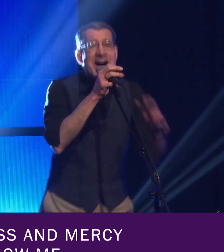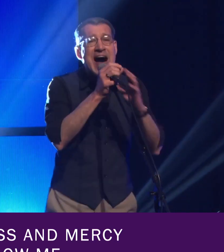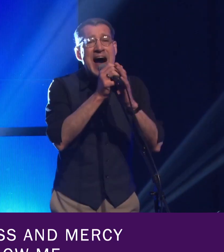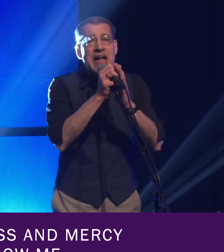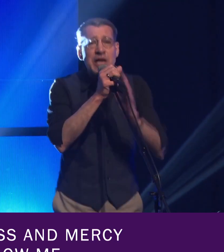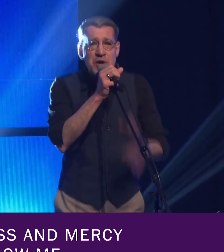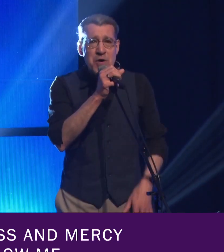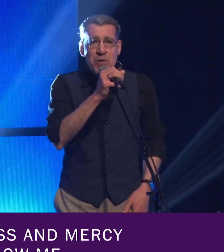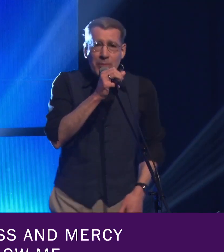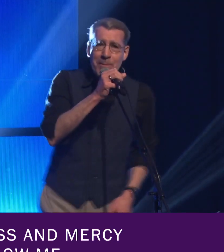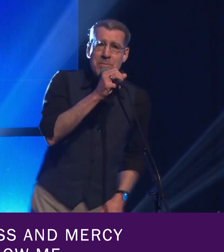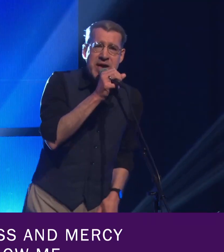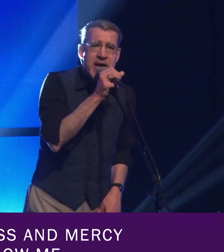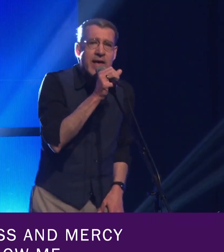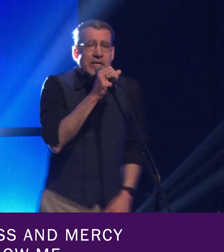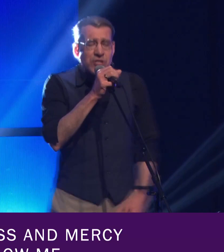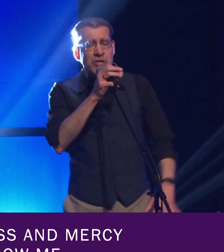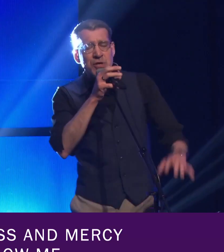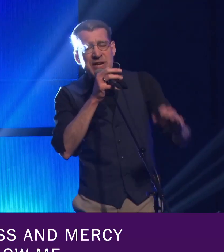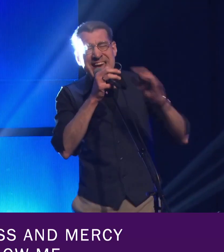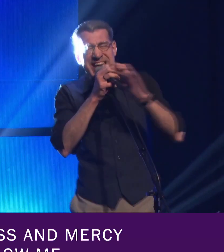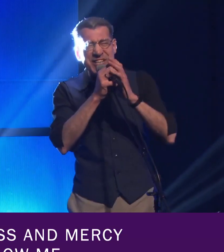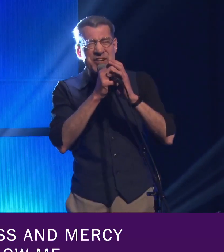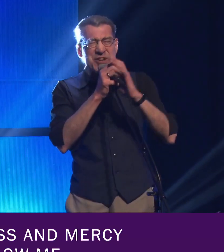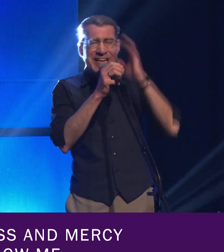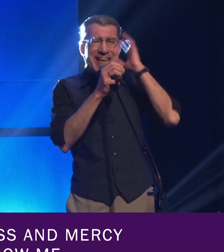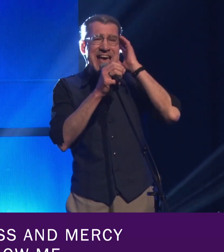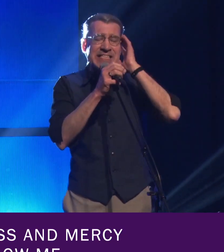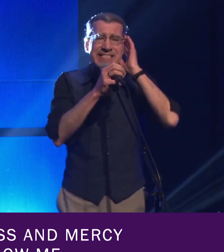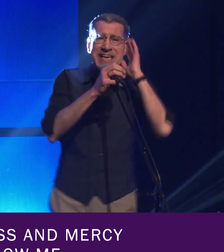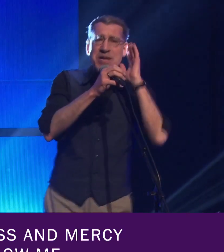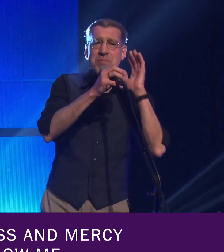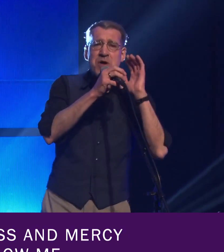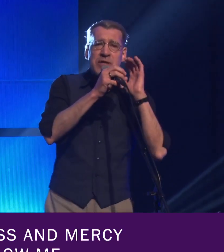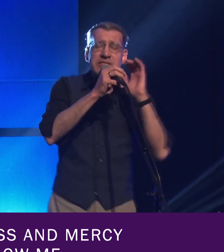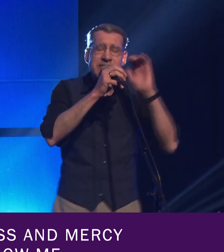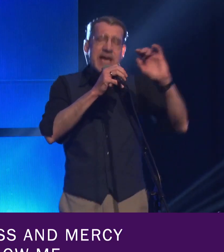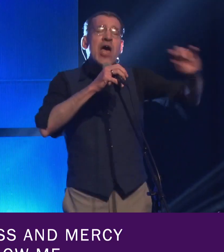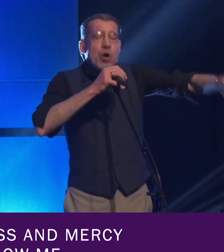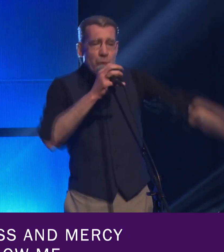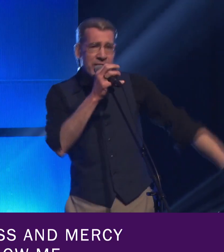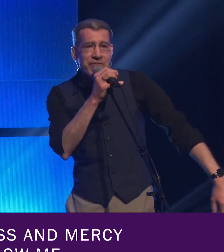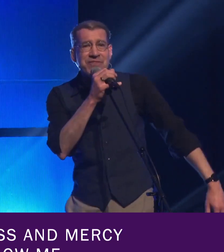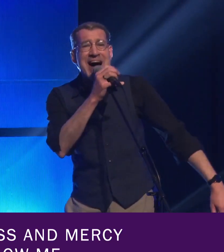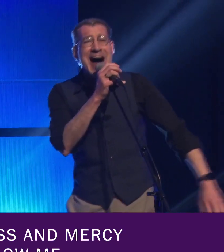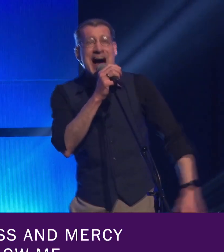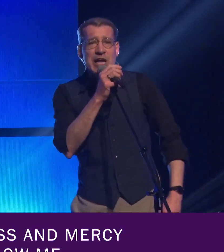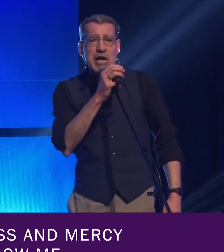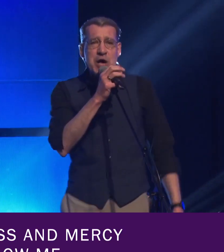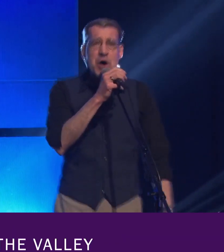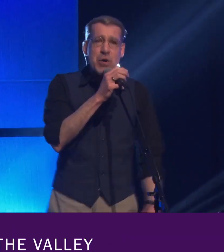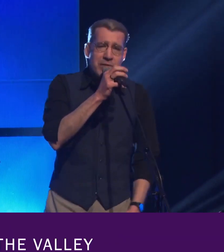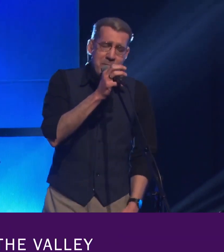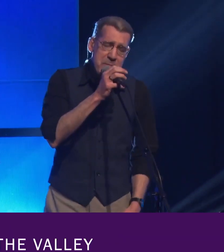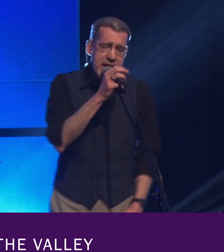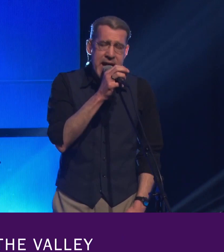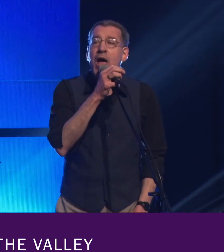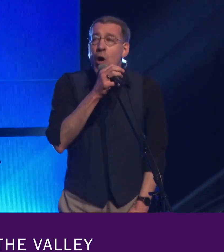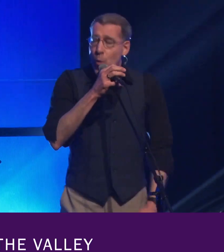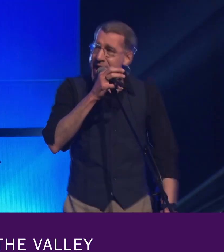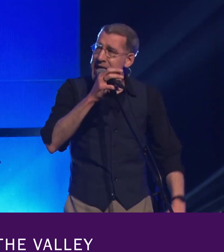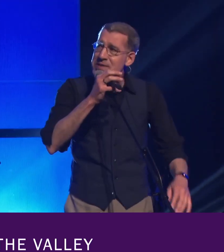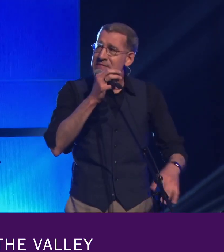will follow me. Surely goodness and mercy will follow